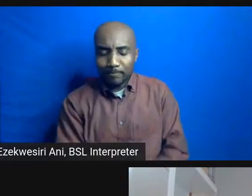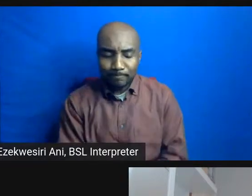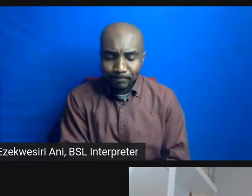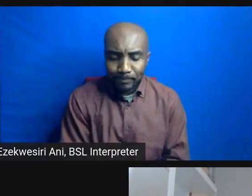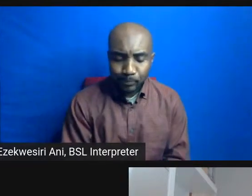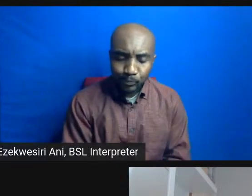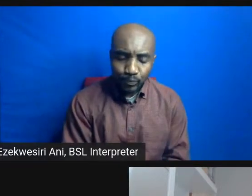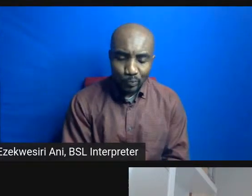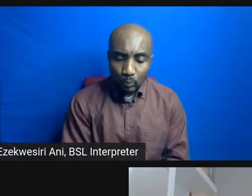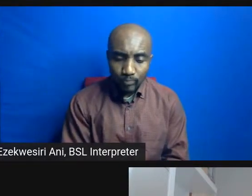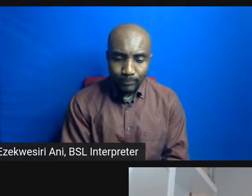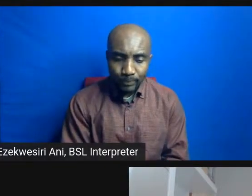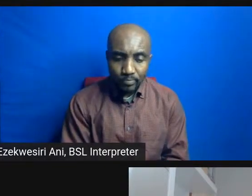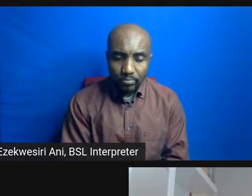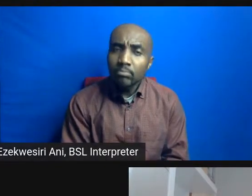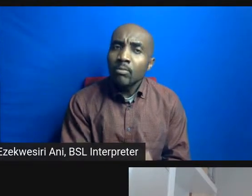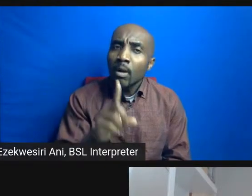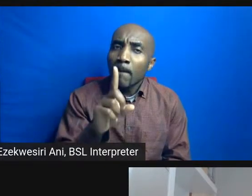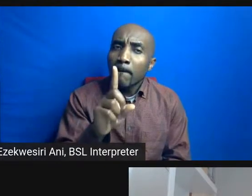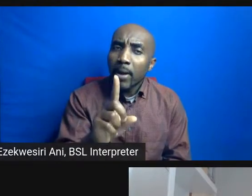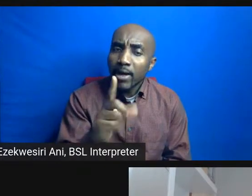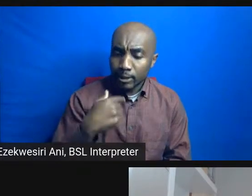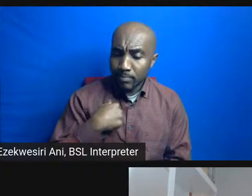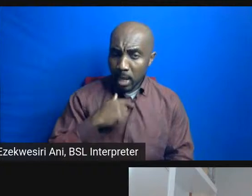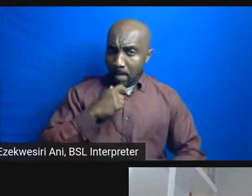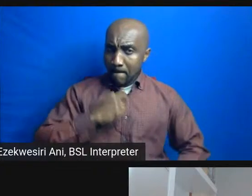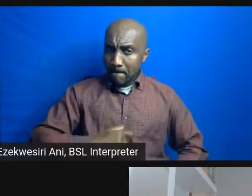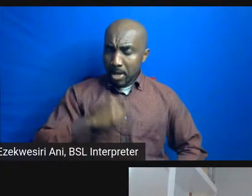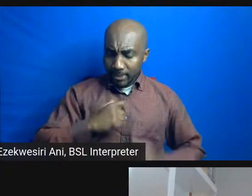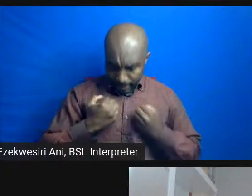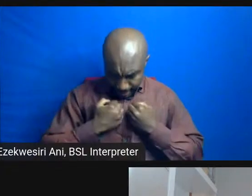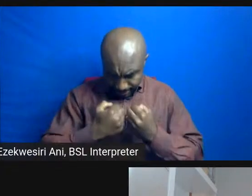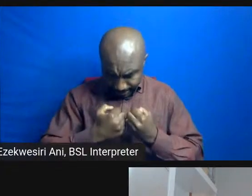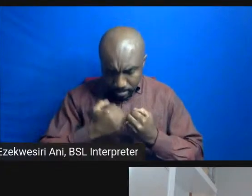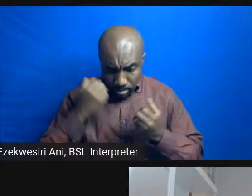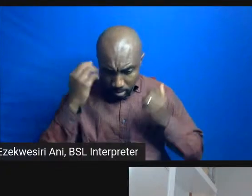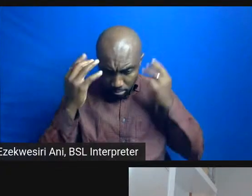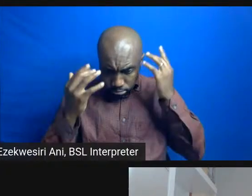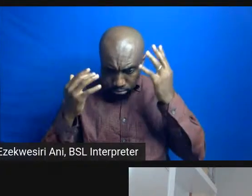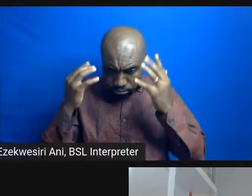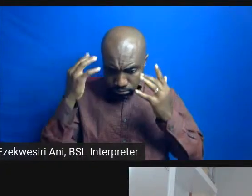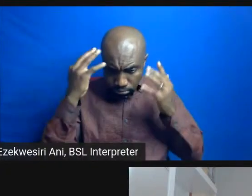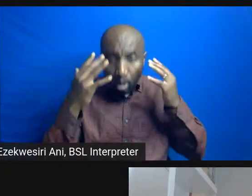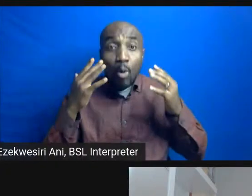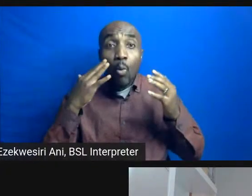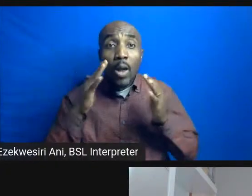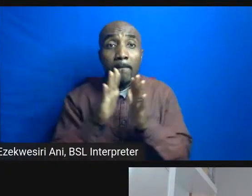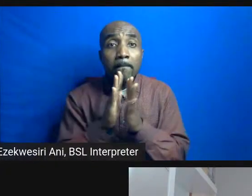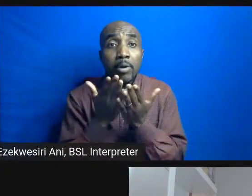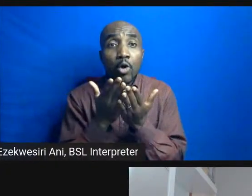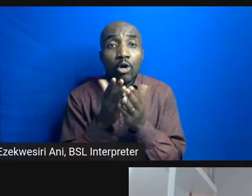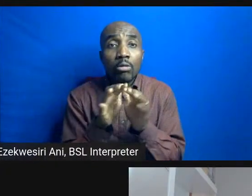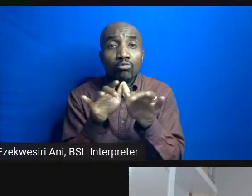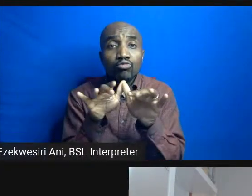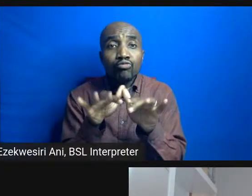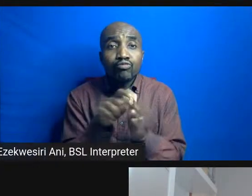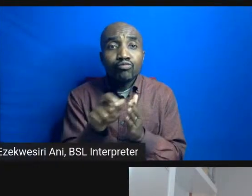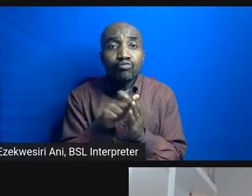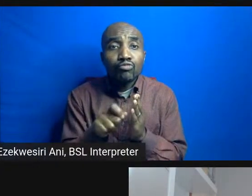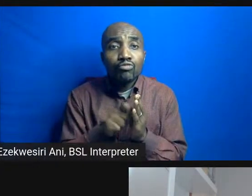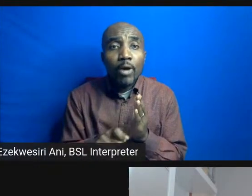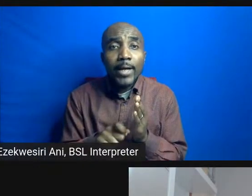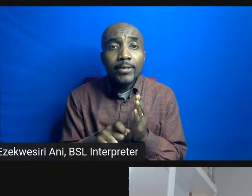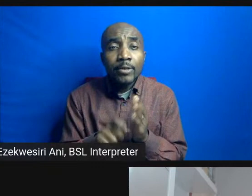one of the things that I have considered personally, especially when I was writing my book, was